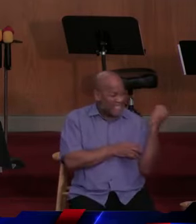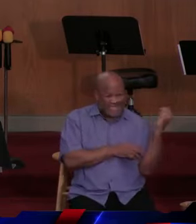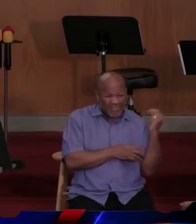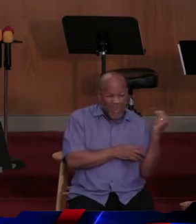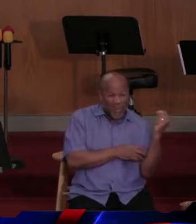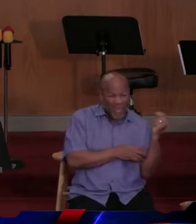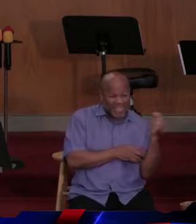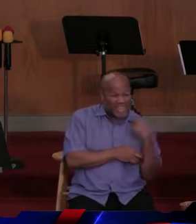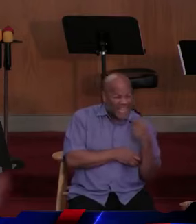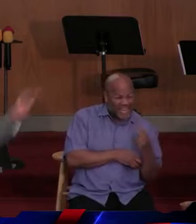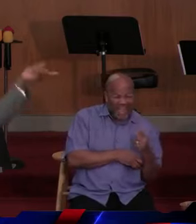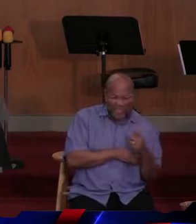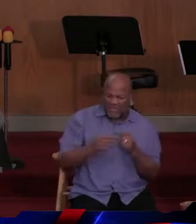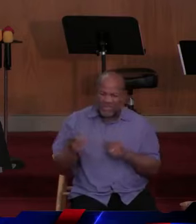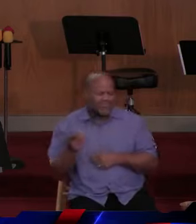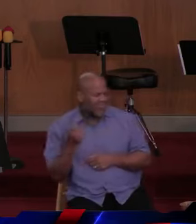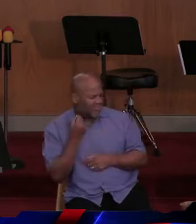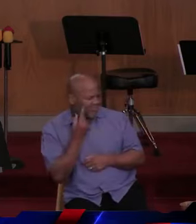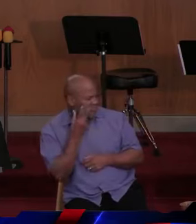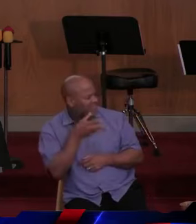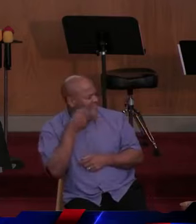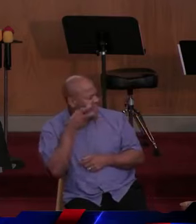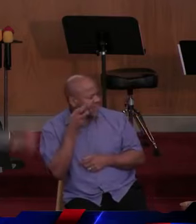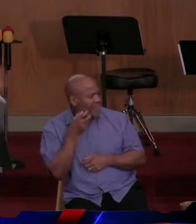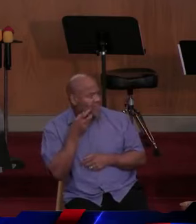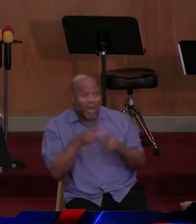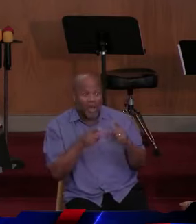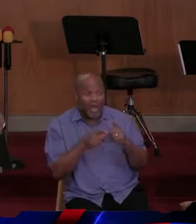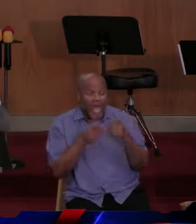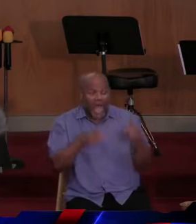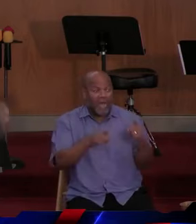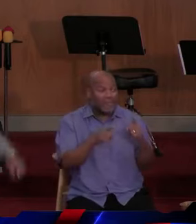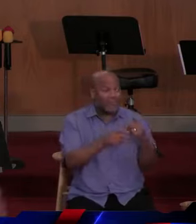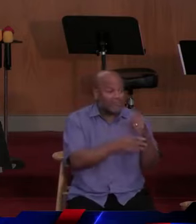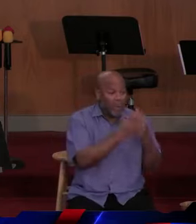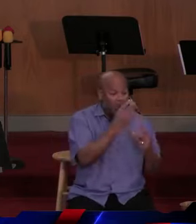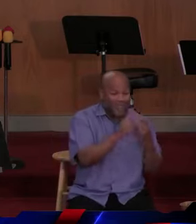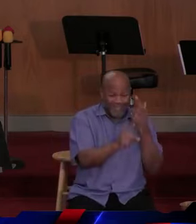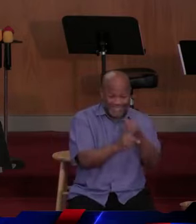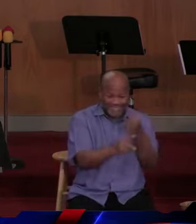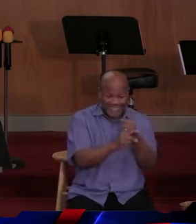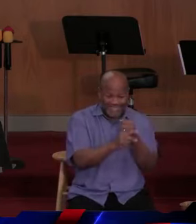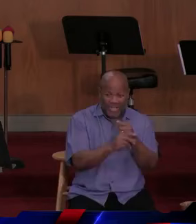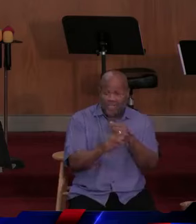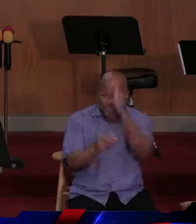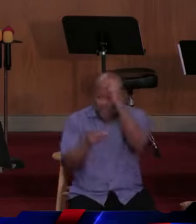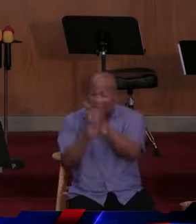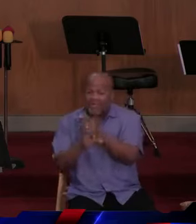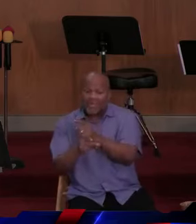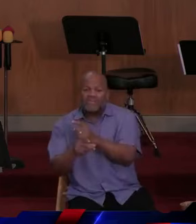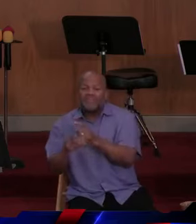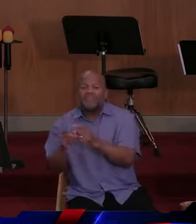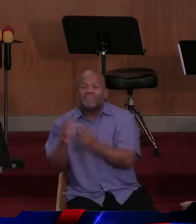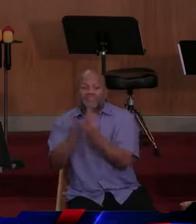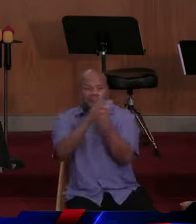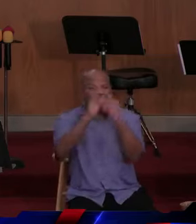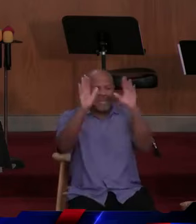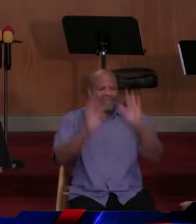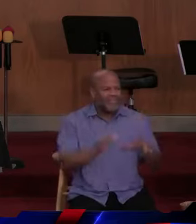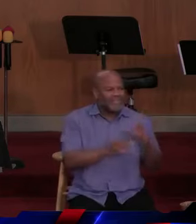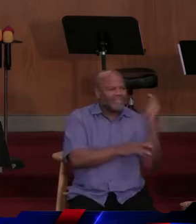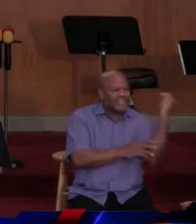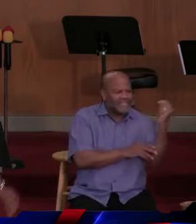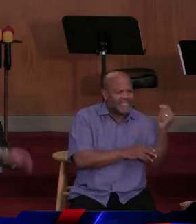bite. You let sister so-and-so show up Wednesday and testify for herself. Let brother such-and-such show up Sunday and